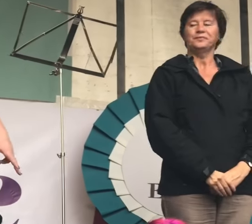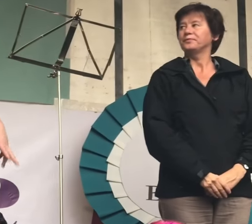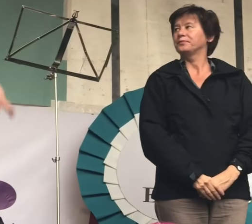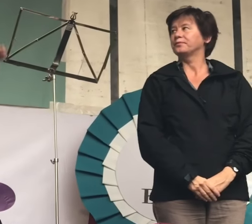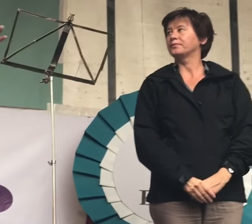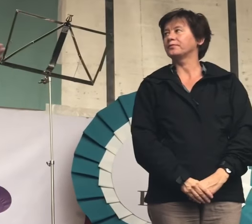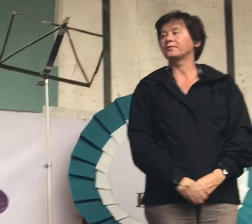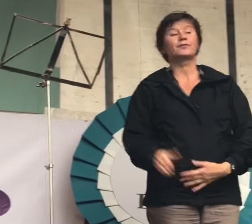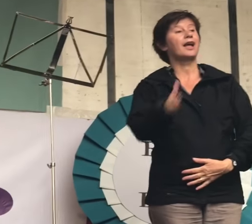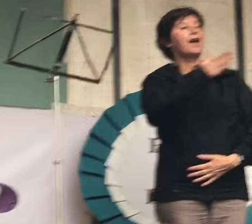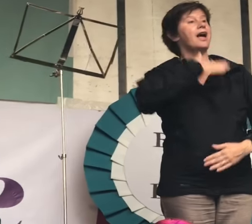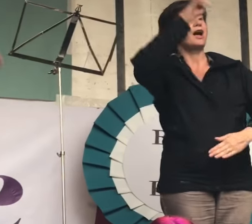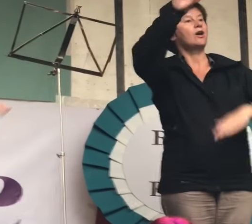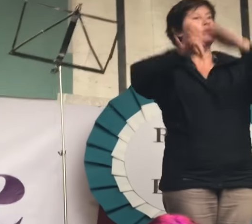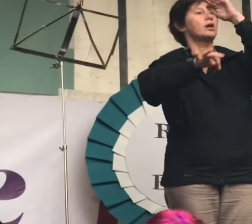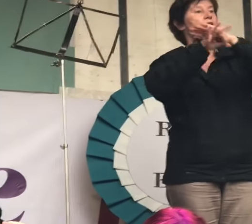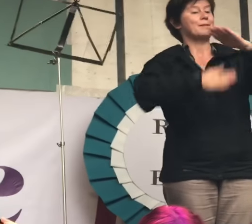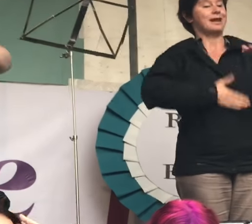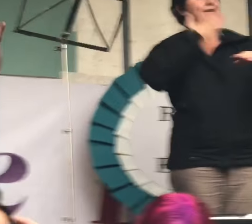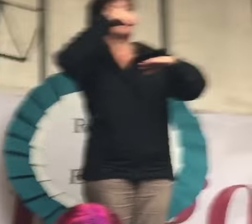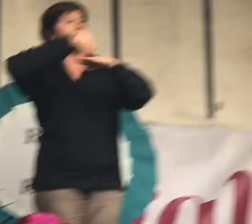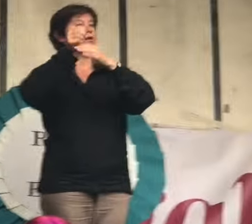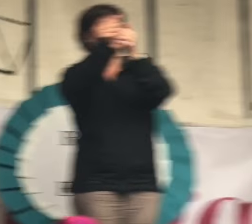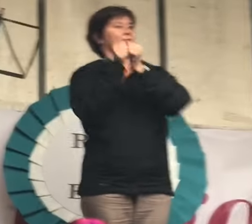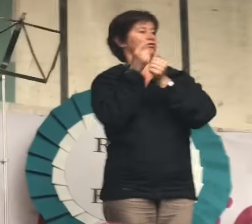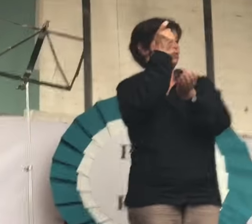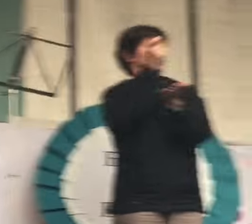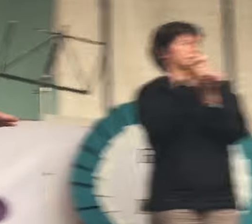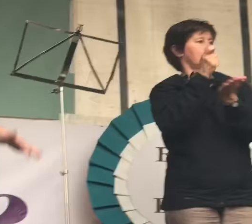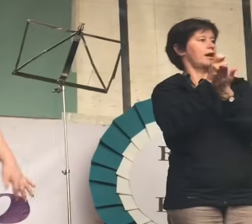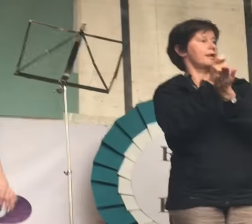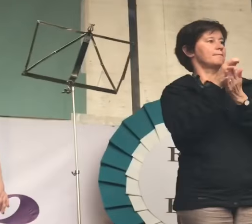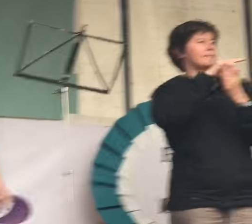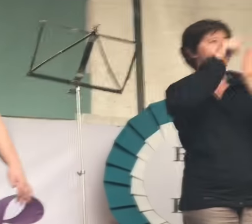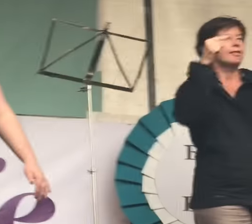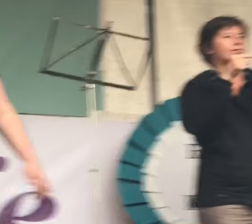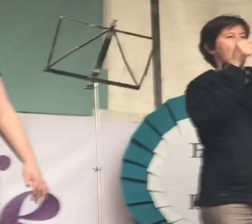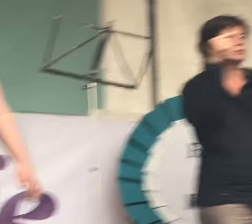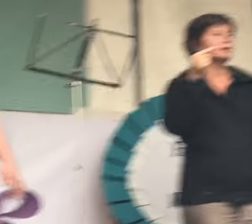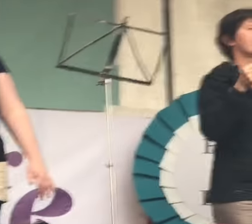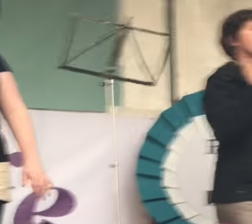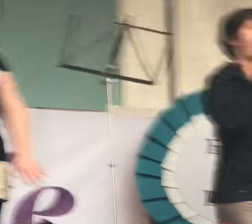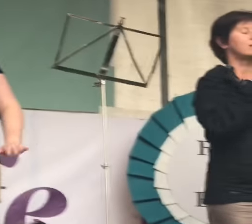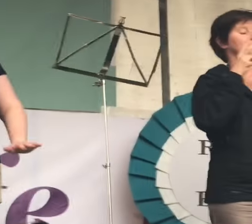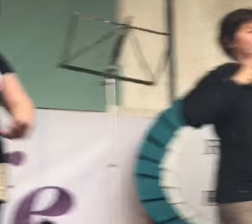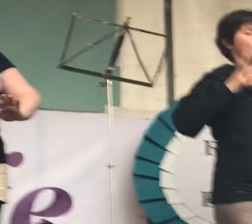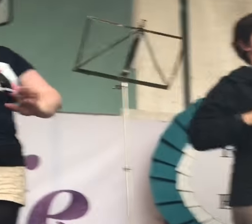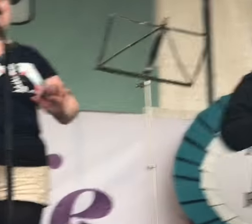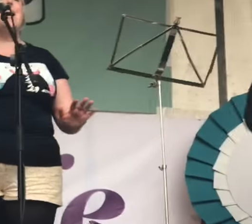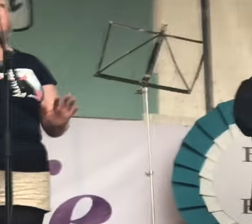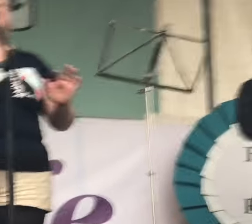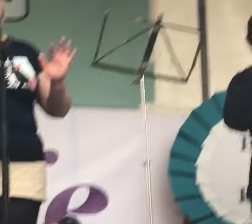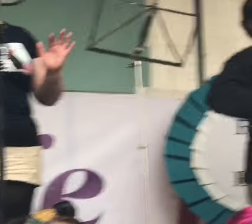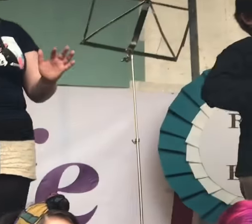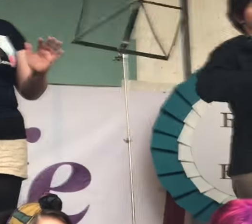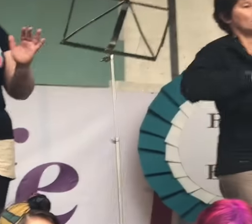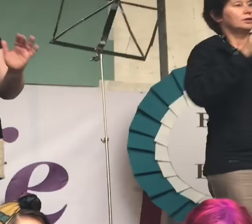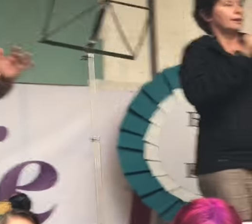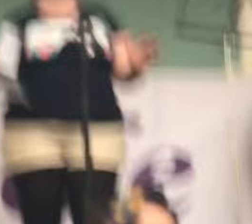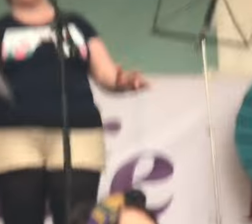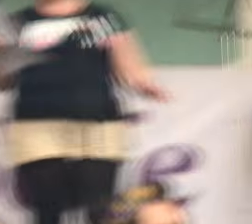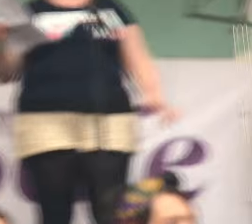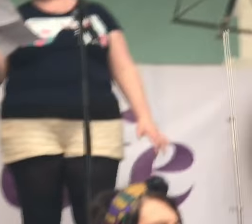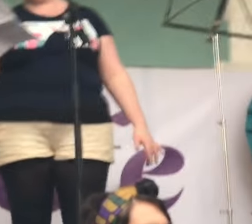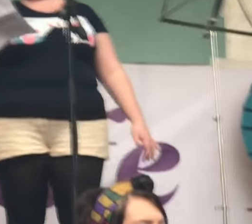Our government is living on borrowed time. Thousands of women need to access abortion every year. We simply cannot wait